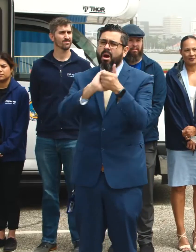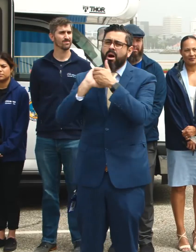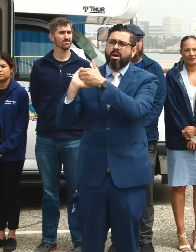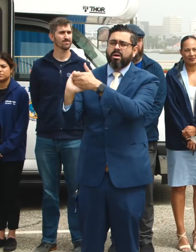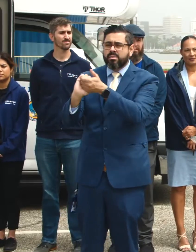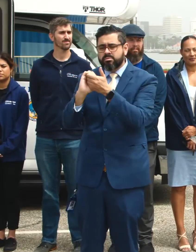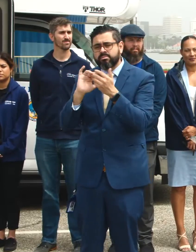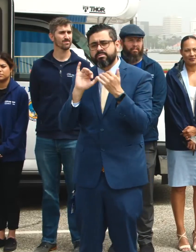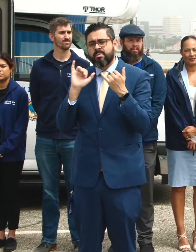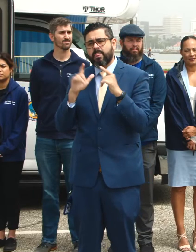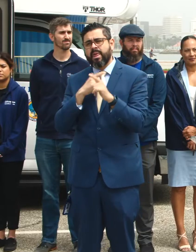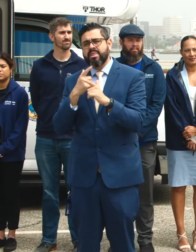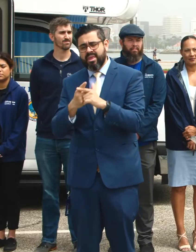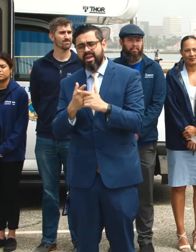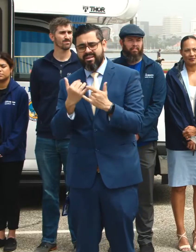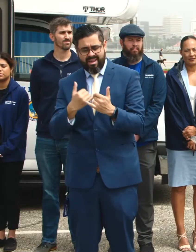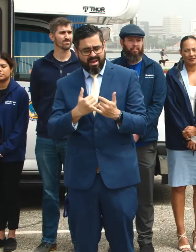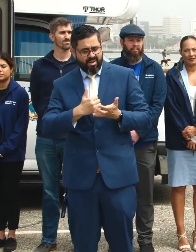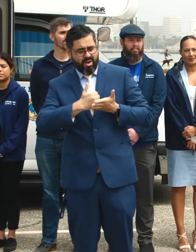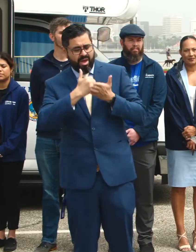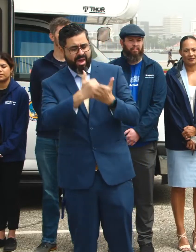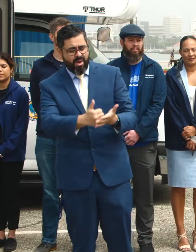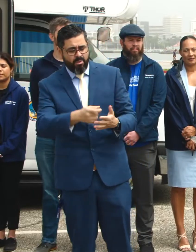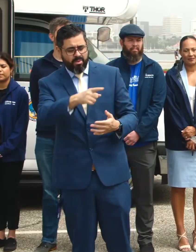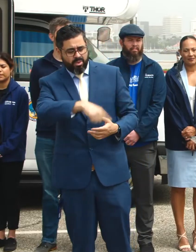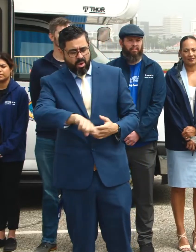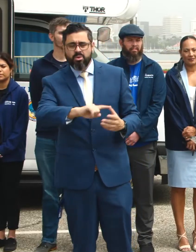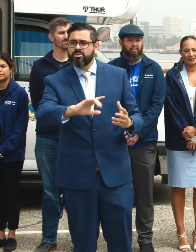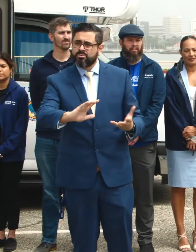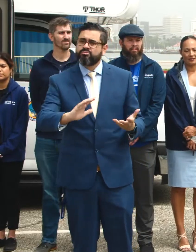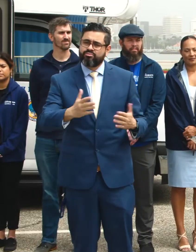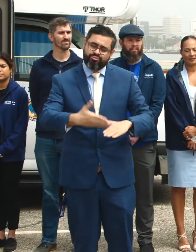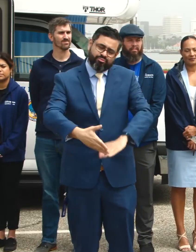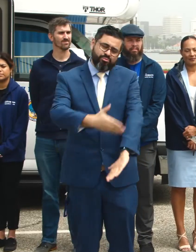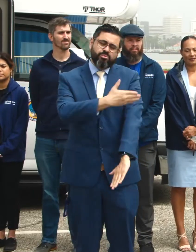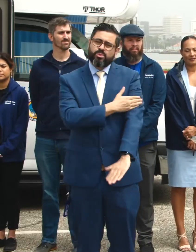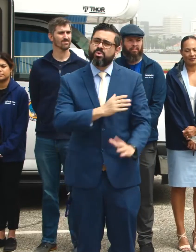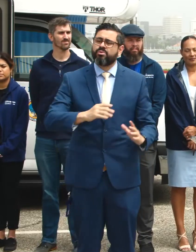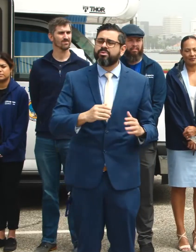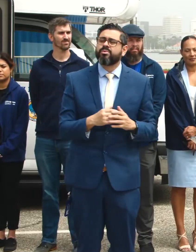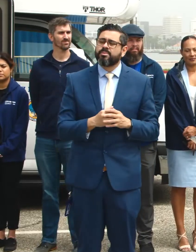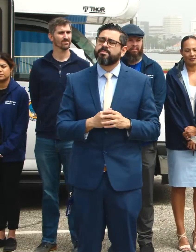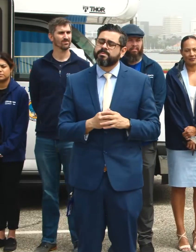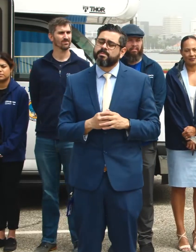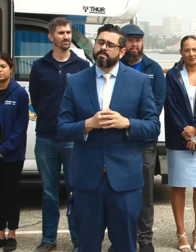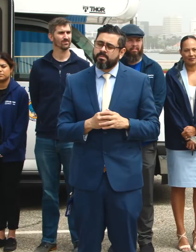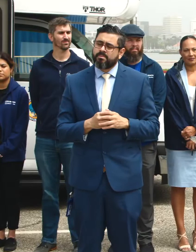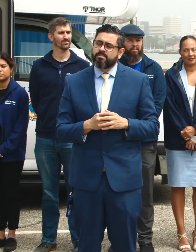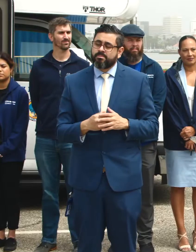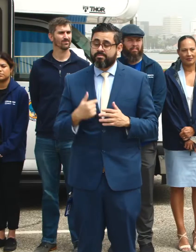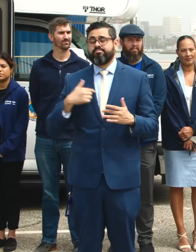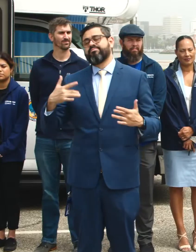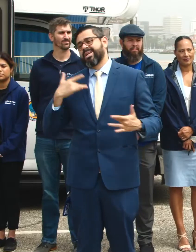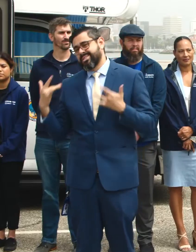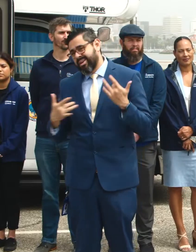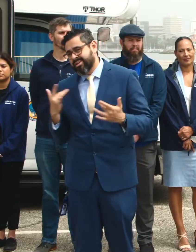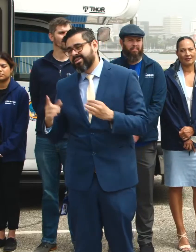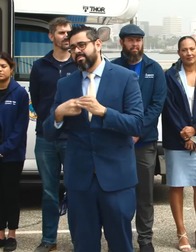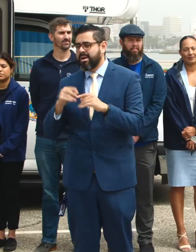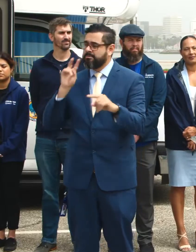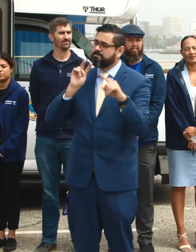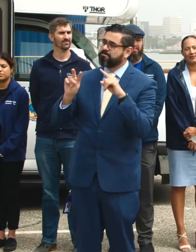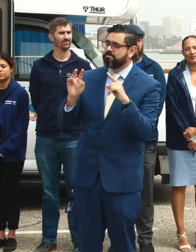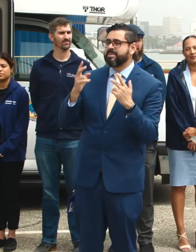meaningful difference and turn the tide on homelessness. Again, I'm encouraged by the trajectory where things are